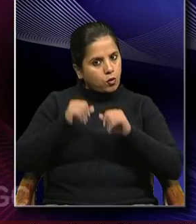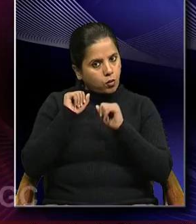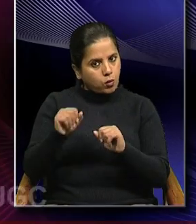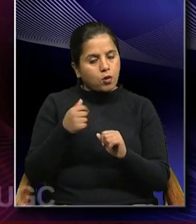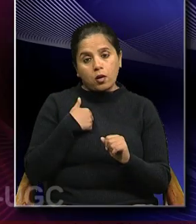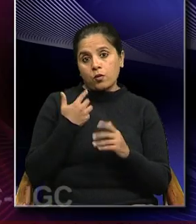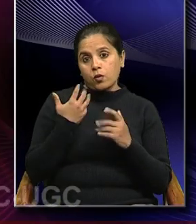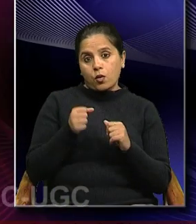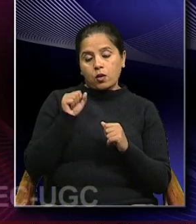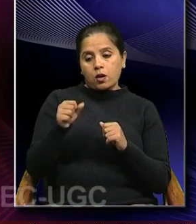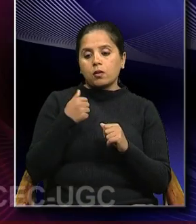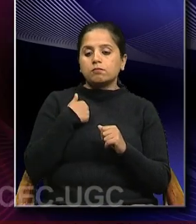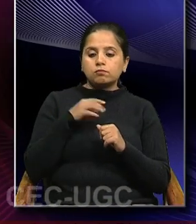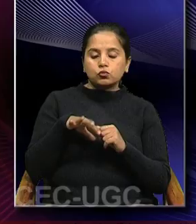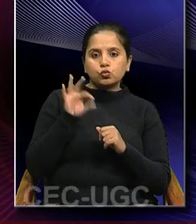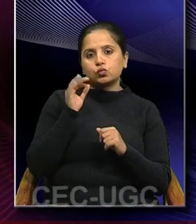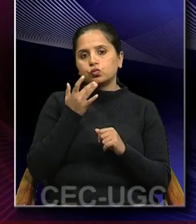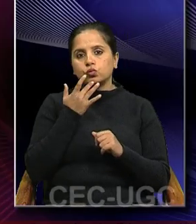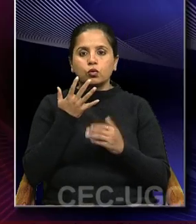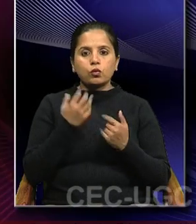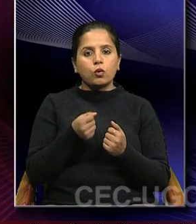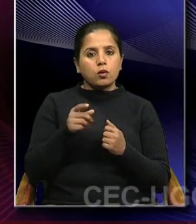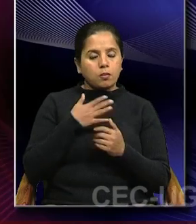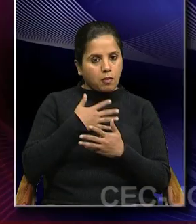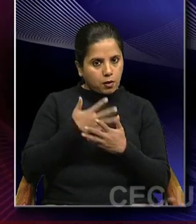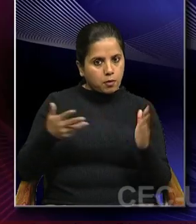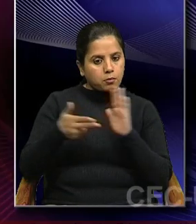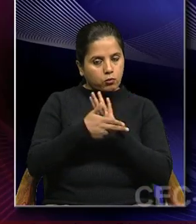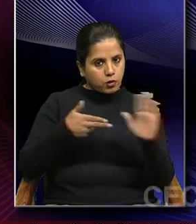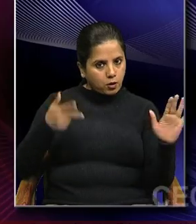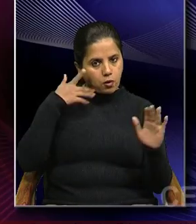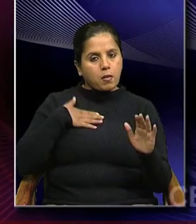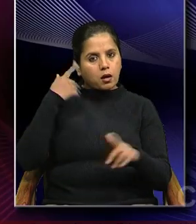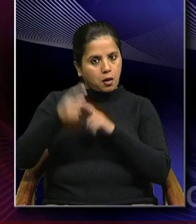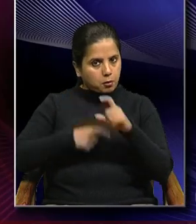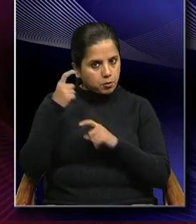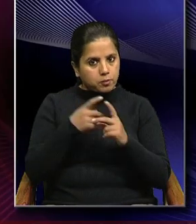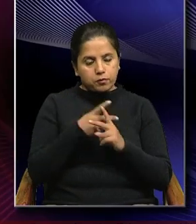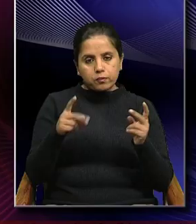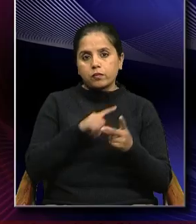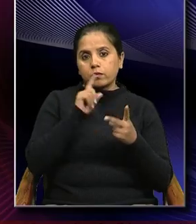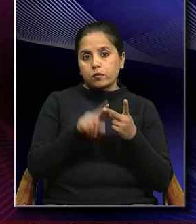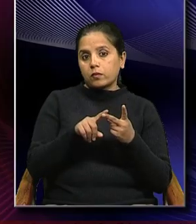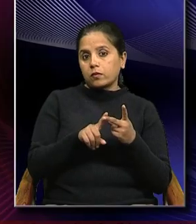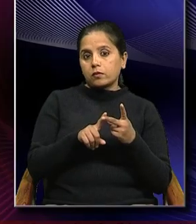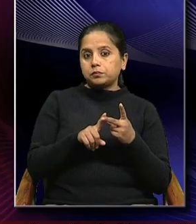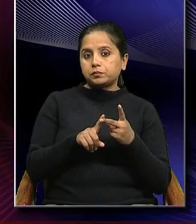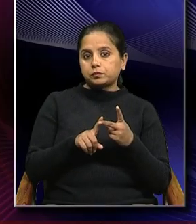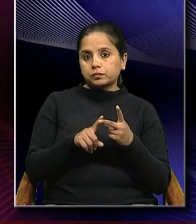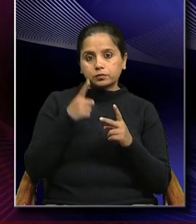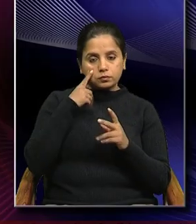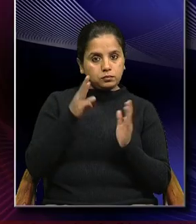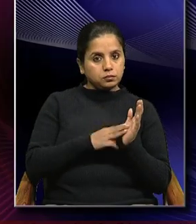I want their favorable behavior for my product or for my brand or for my company. The second one is the